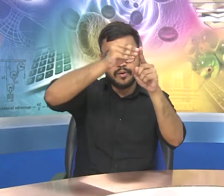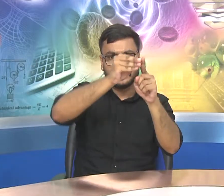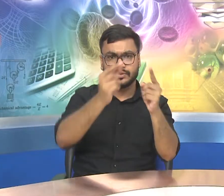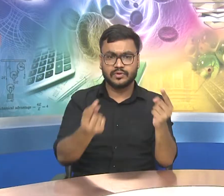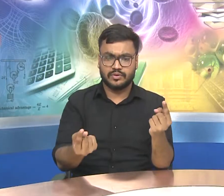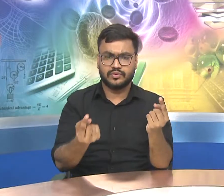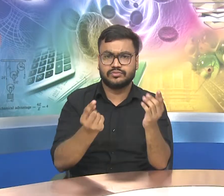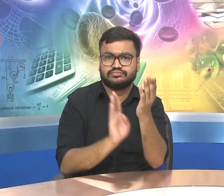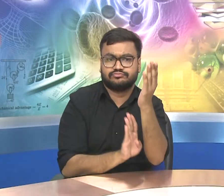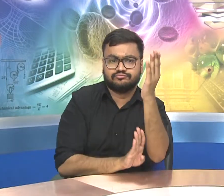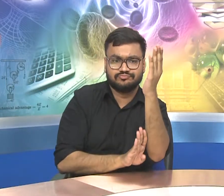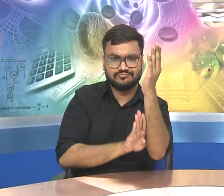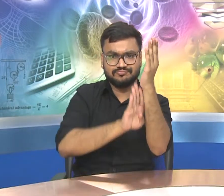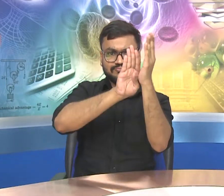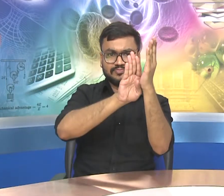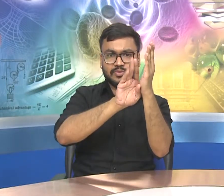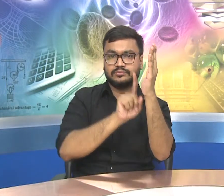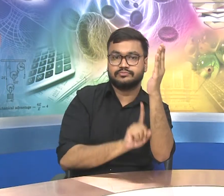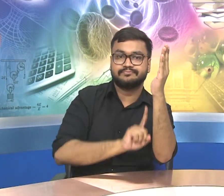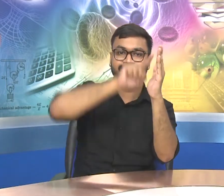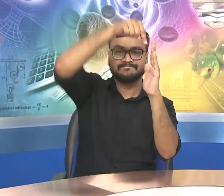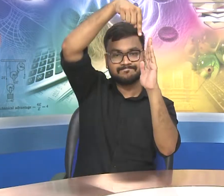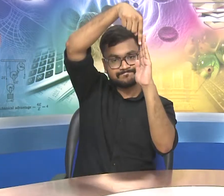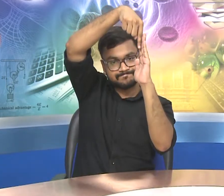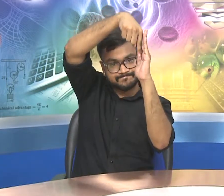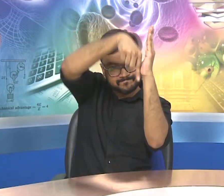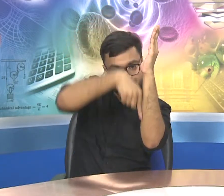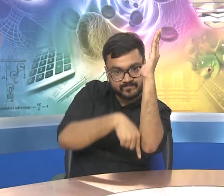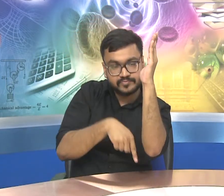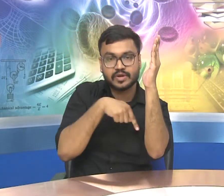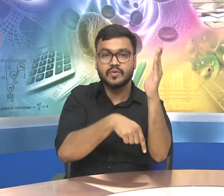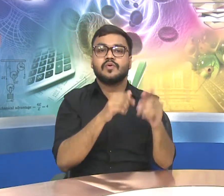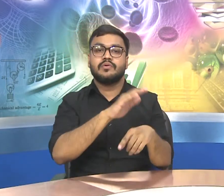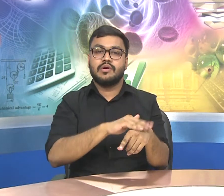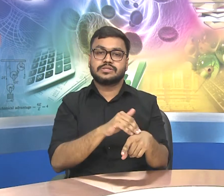each trophic level of an ecosystem.